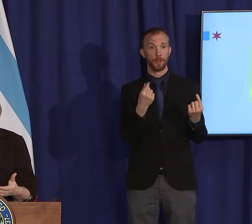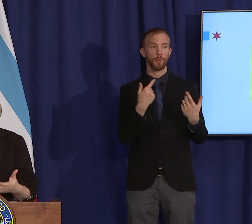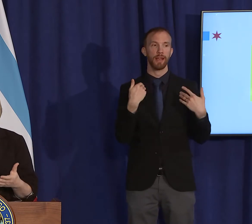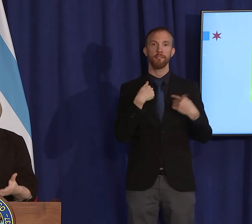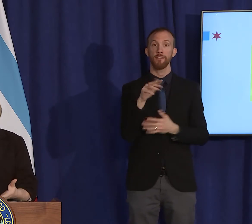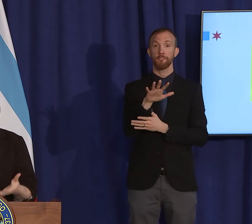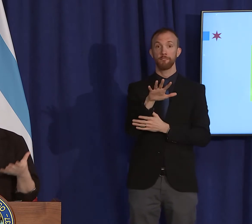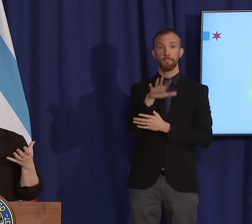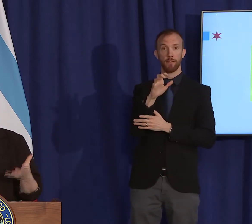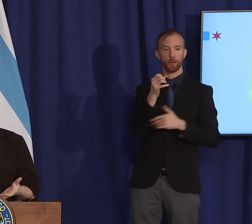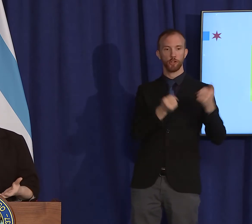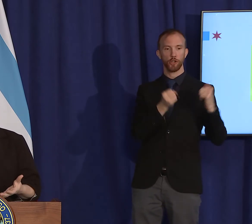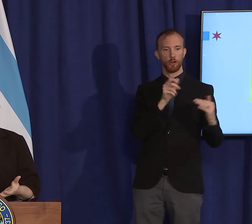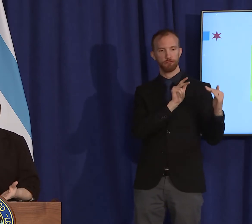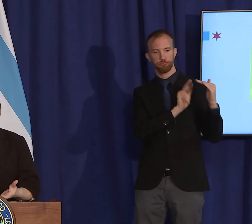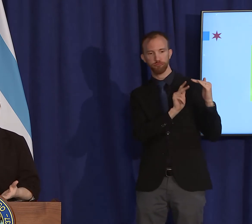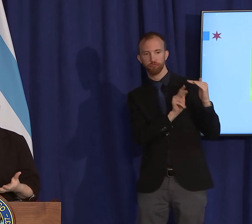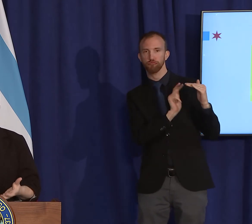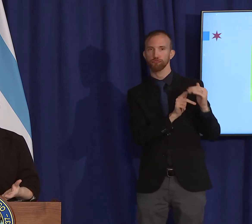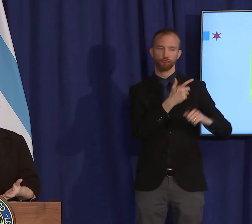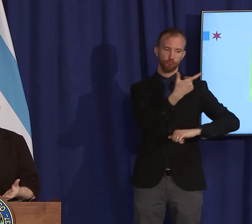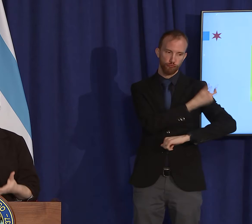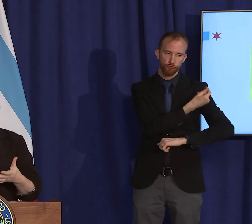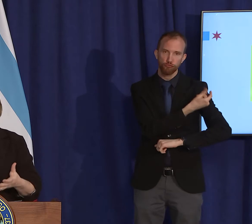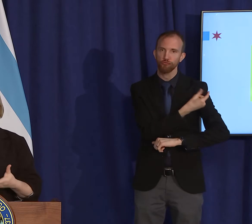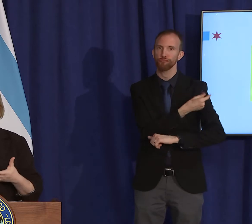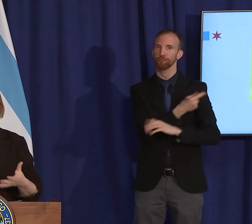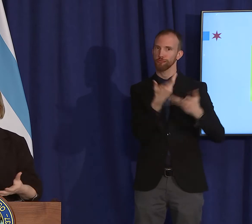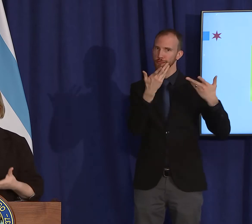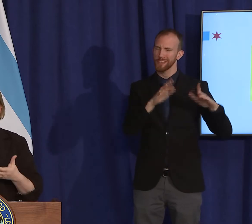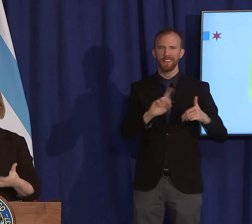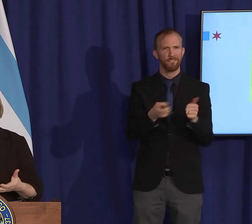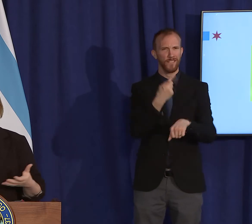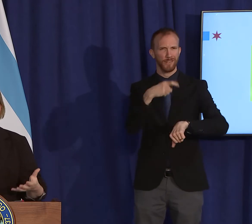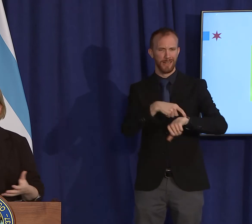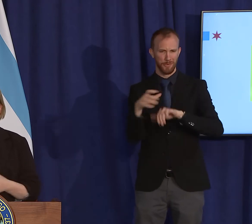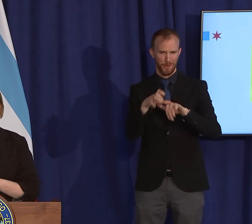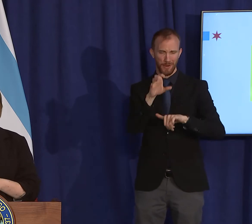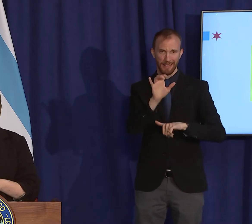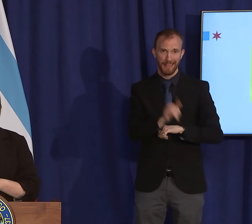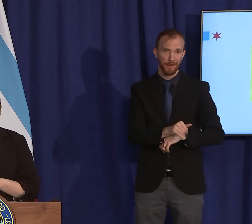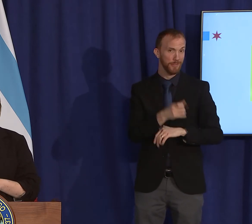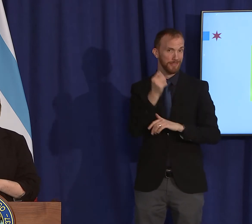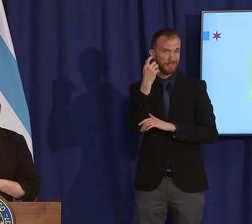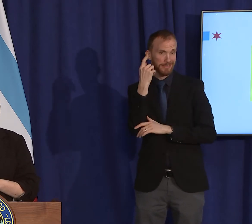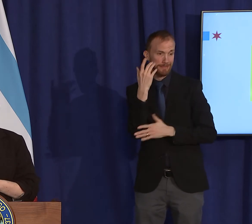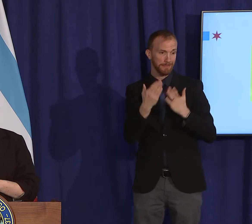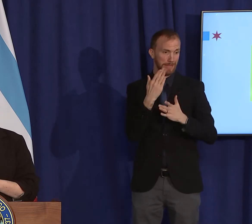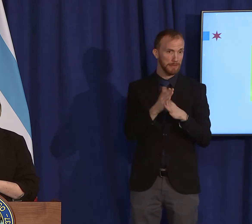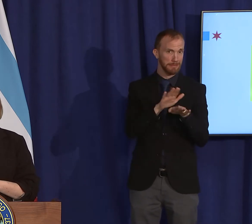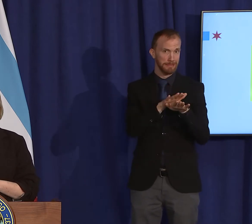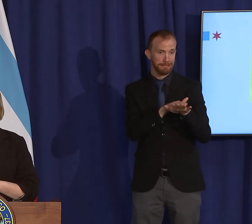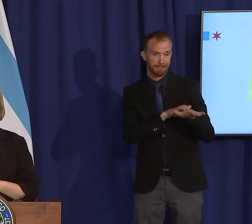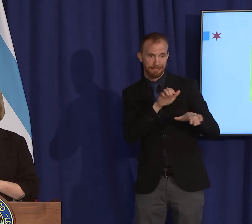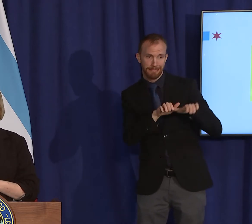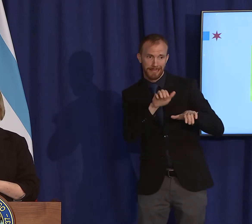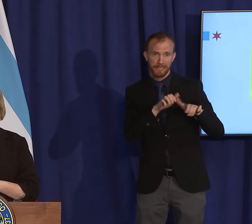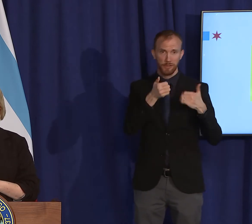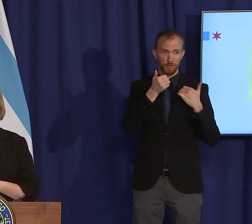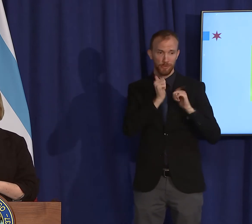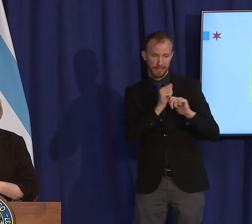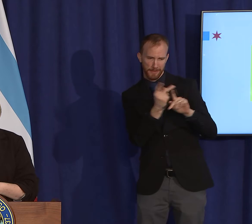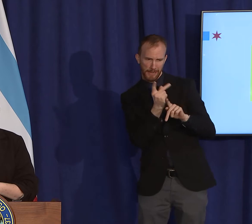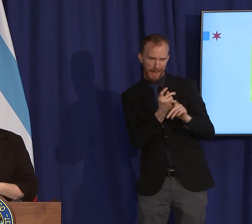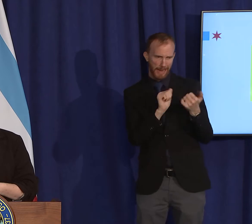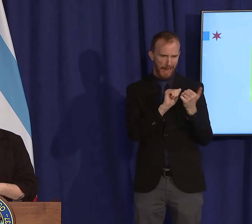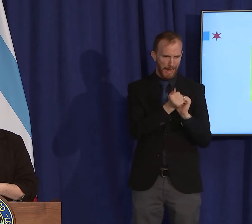first time we have done a drive-through operation here in Chicago. There will probably be some learnings there. And the plan is to really up that